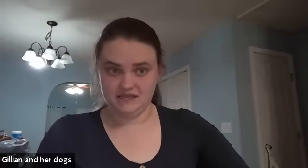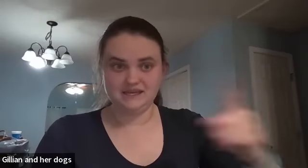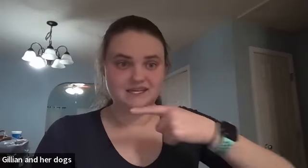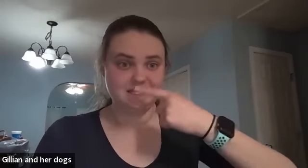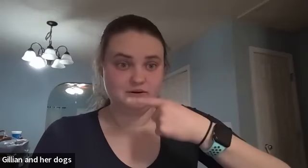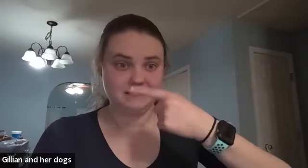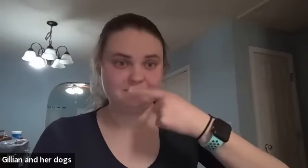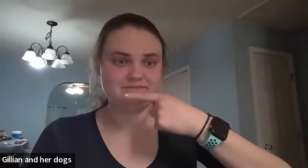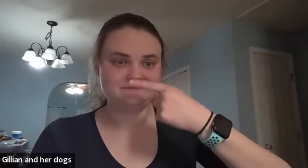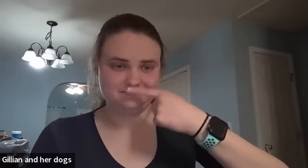hearing.